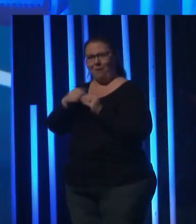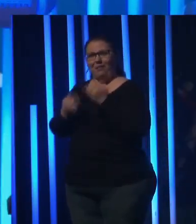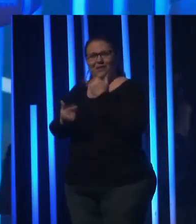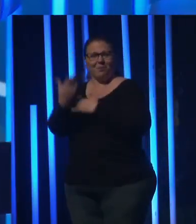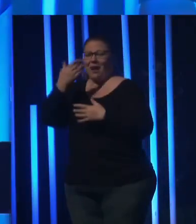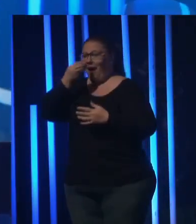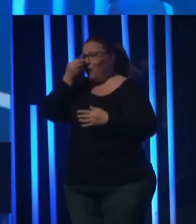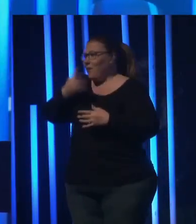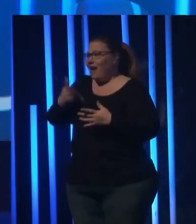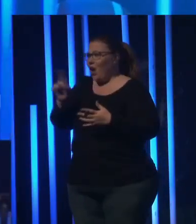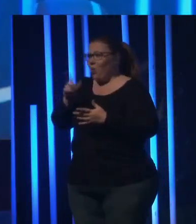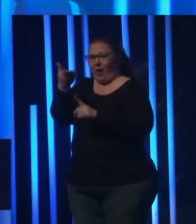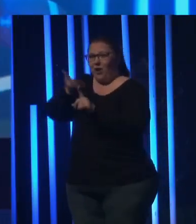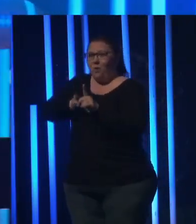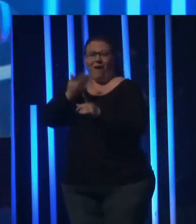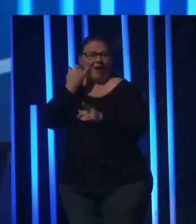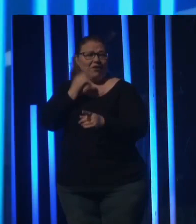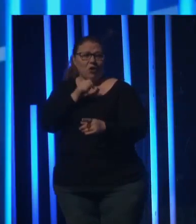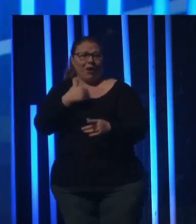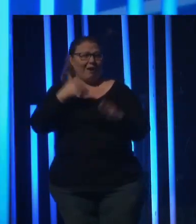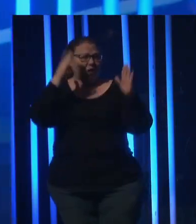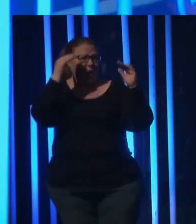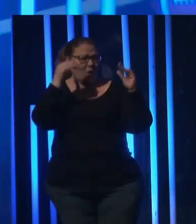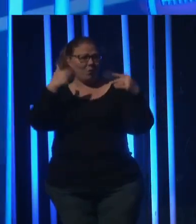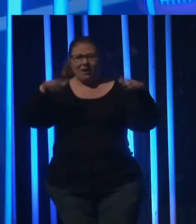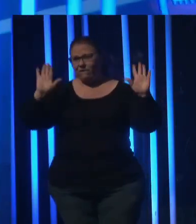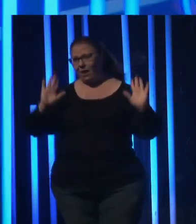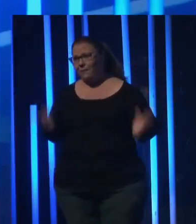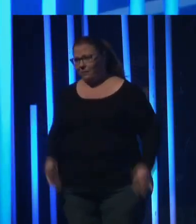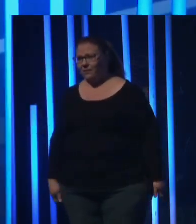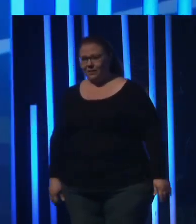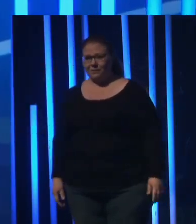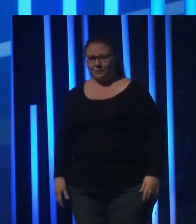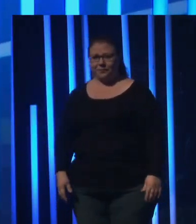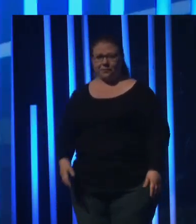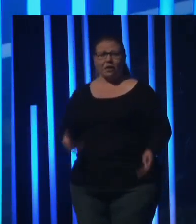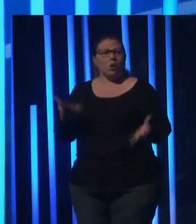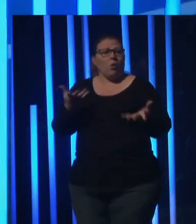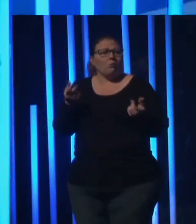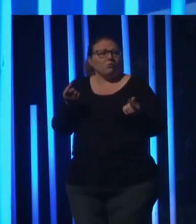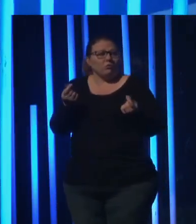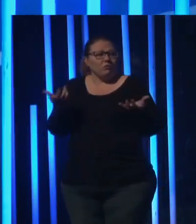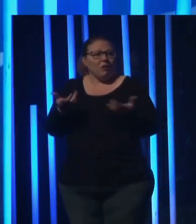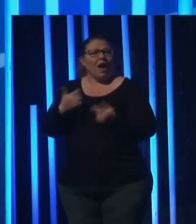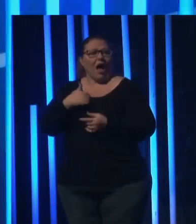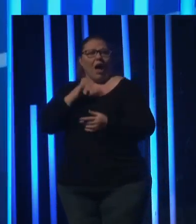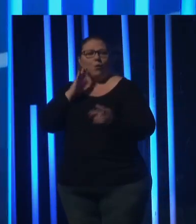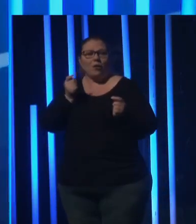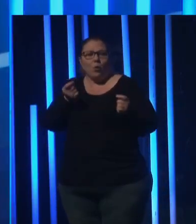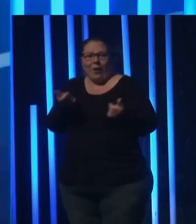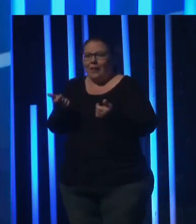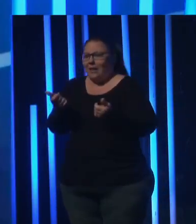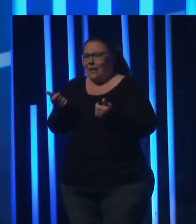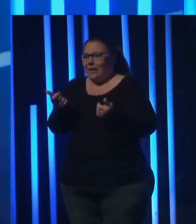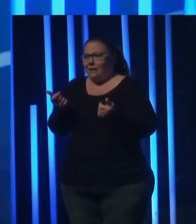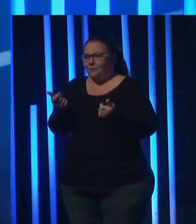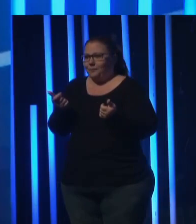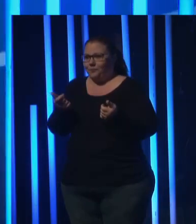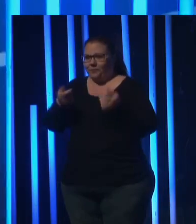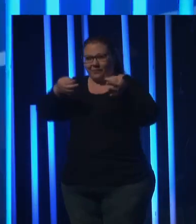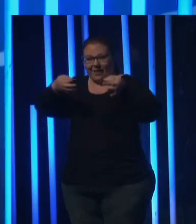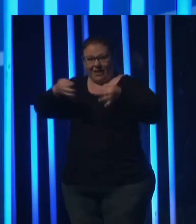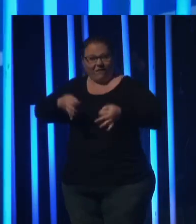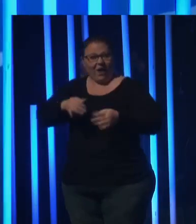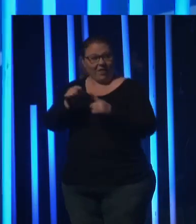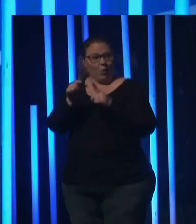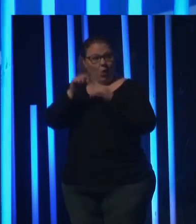this morning, if you don't have hope, you give up. And so what I want to do is I want to quickly define this word hope.